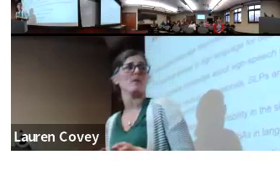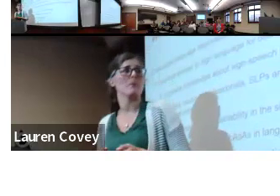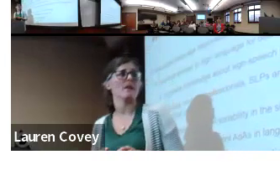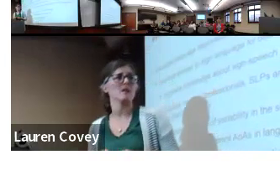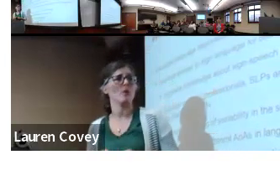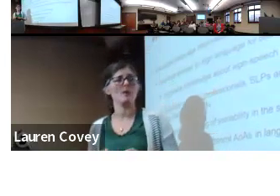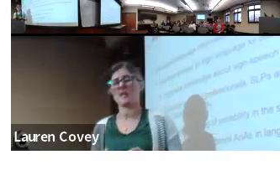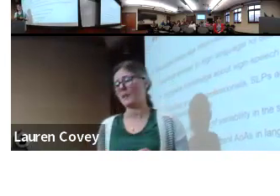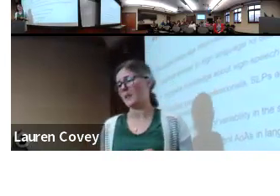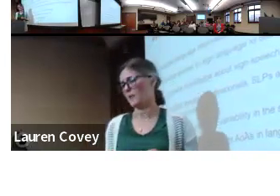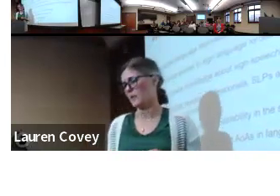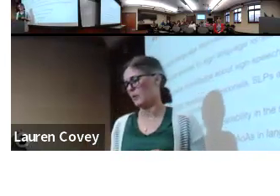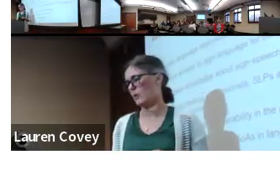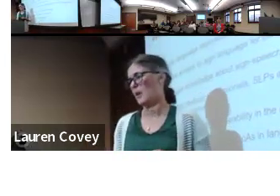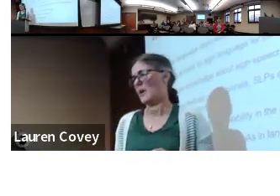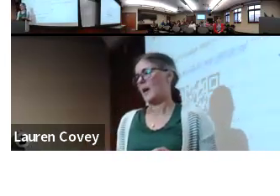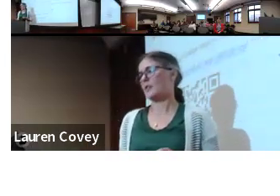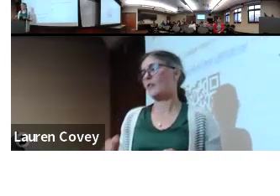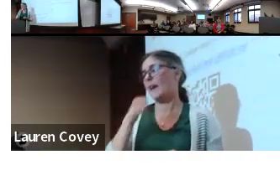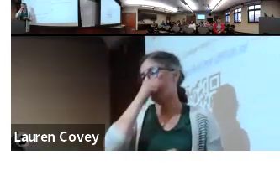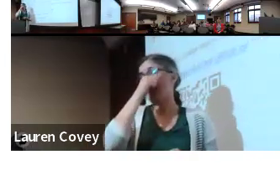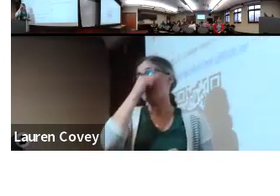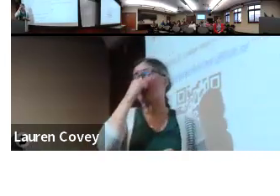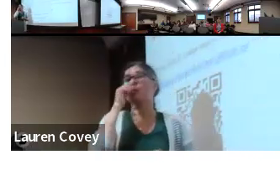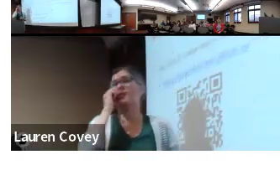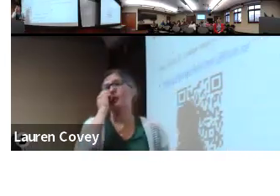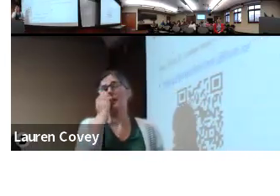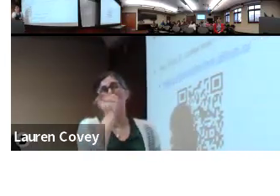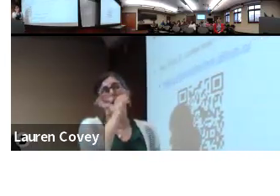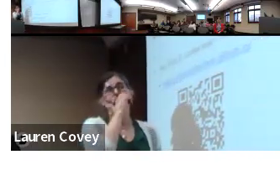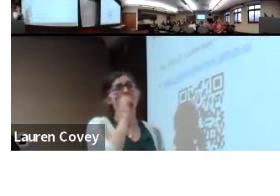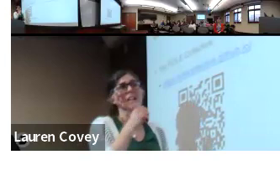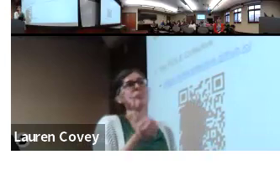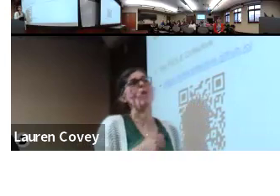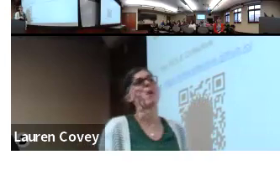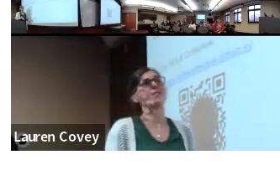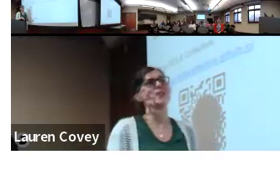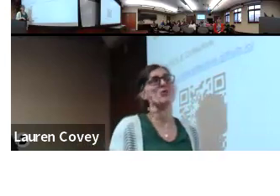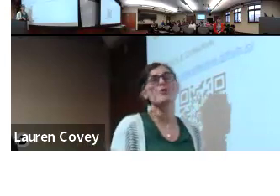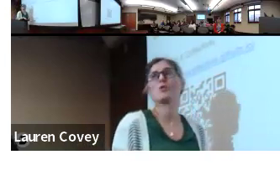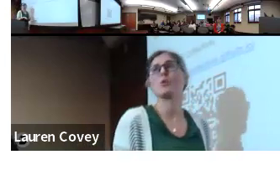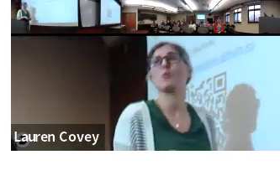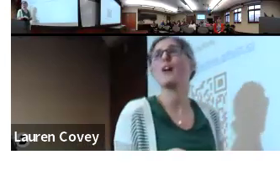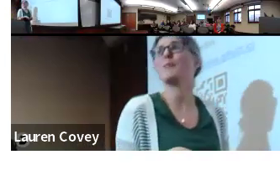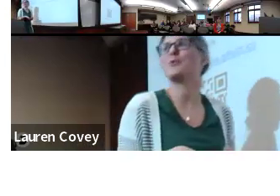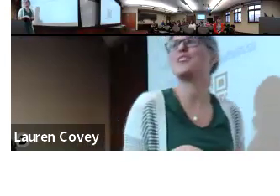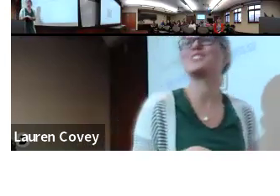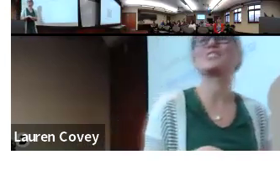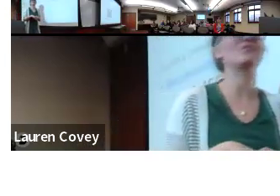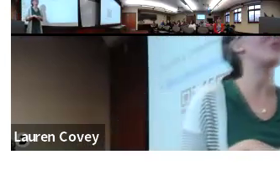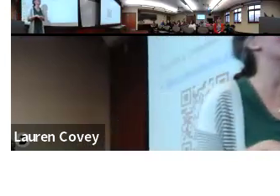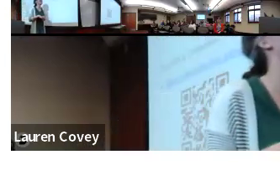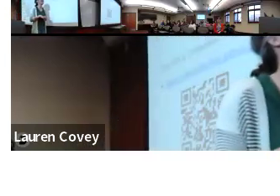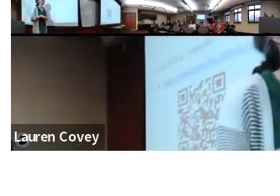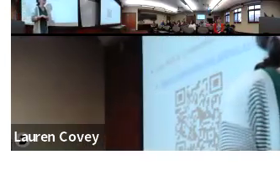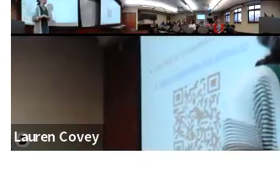examine what it means when we say the native signer. And so if anybody is interested in thinking more about these issues, we welcome you to